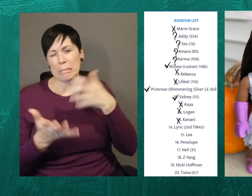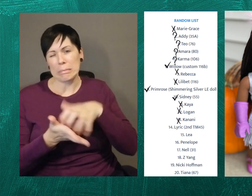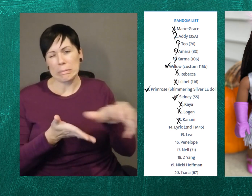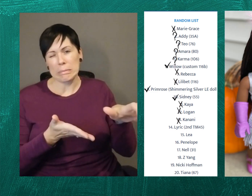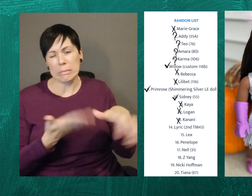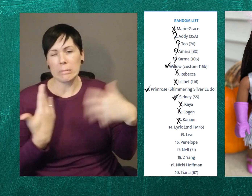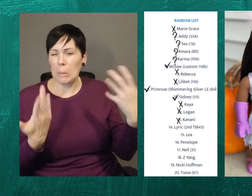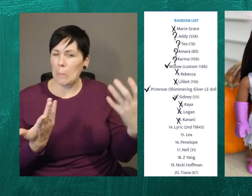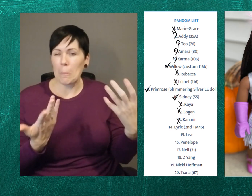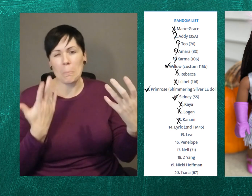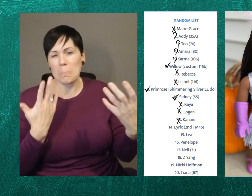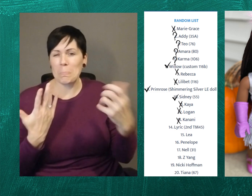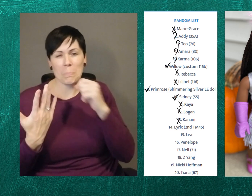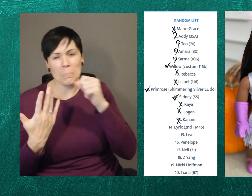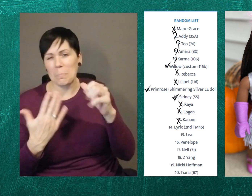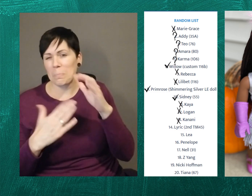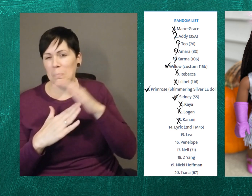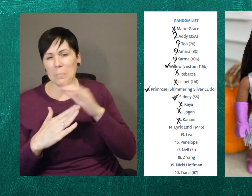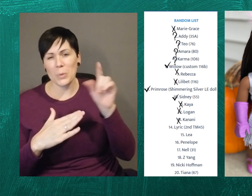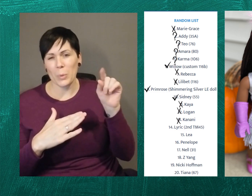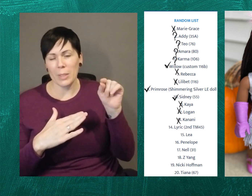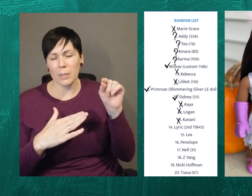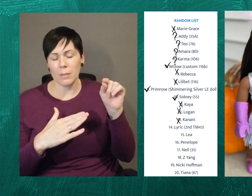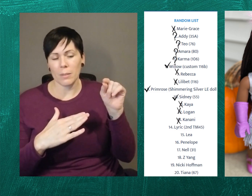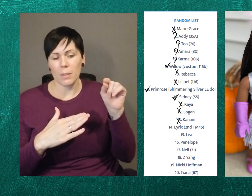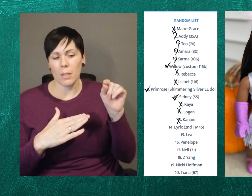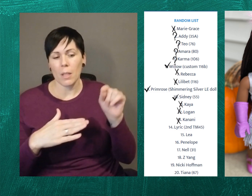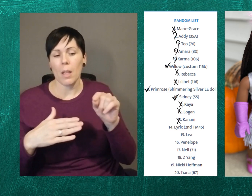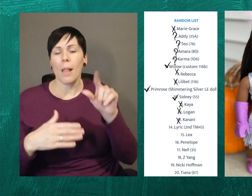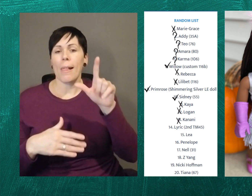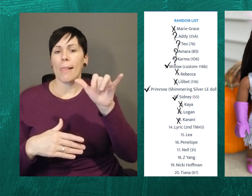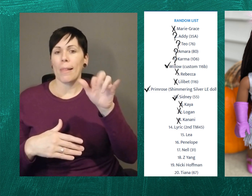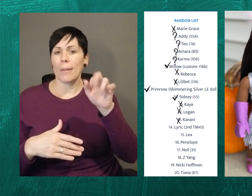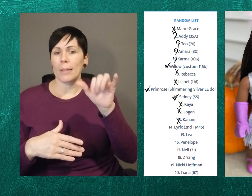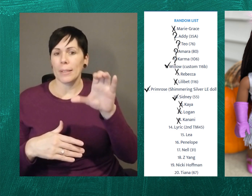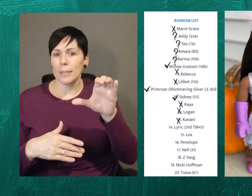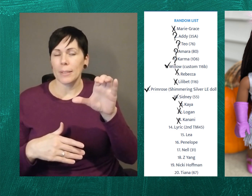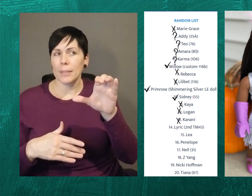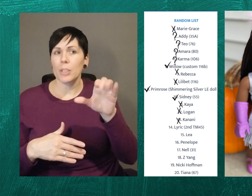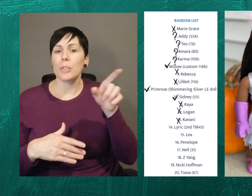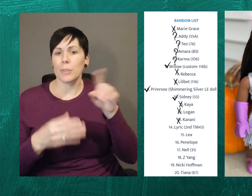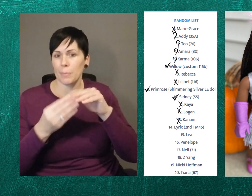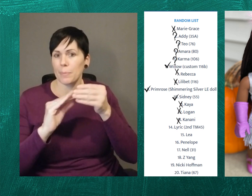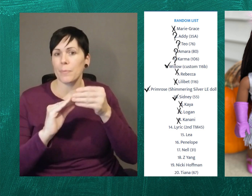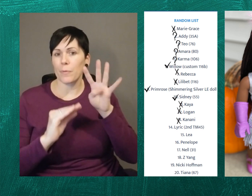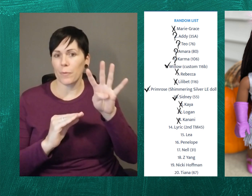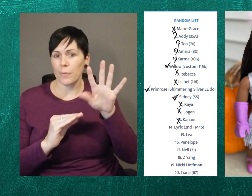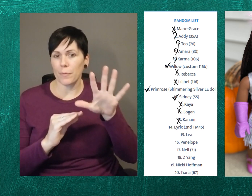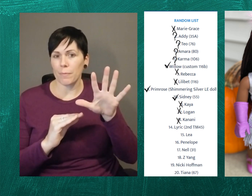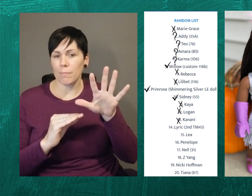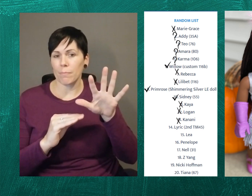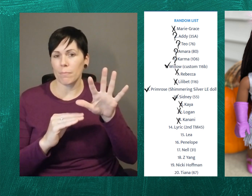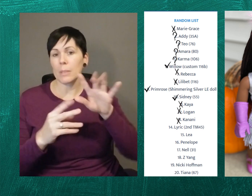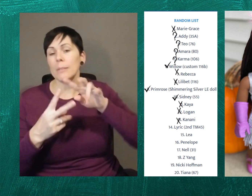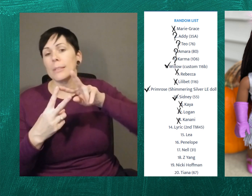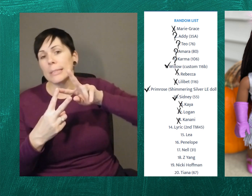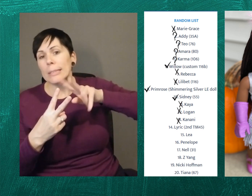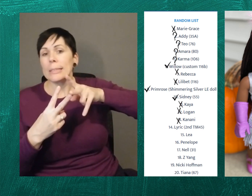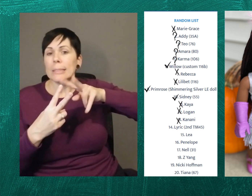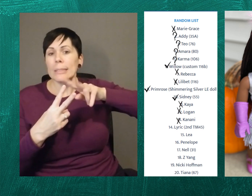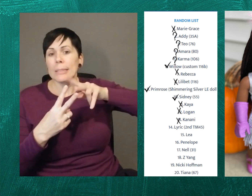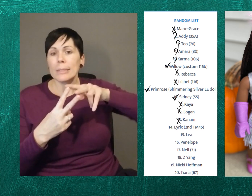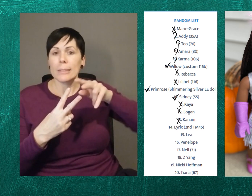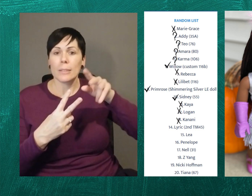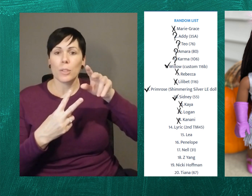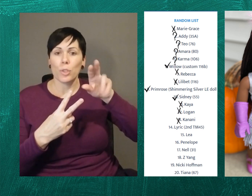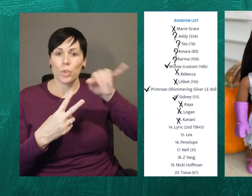Lyric, this is kind of like Primrose. Lyric or the other 45 that we have, which is Journey. One of the